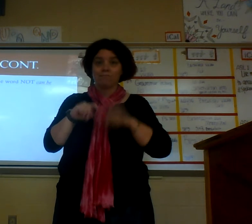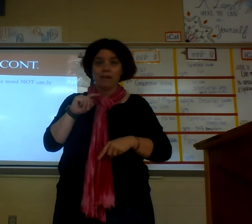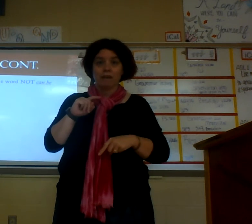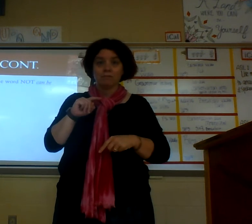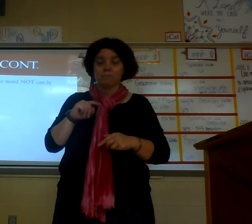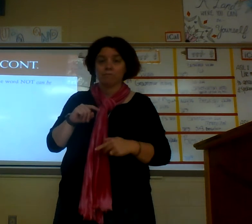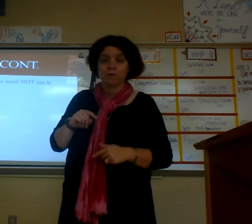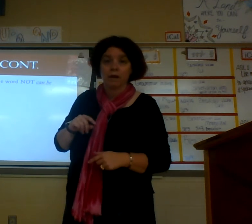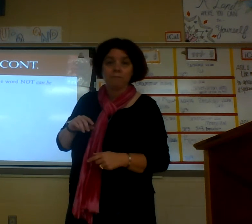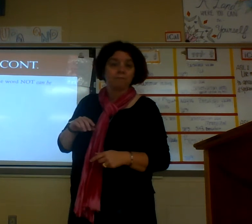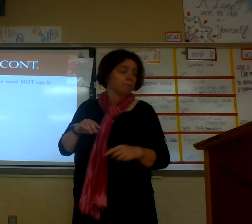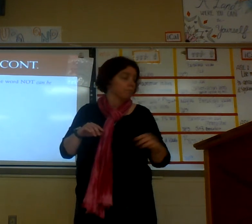Can't. Okay?